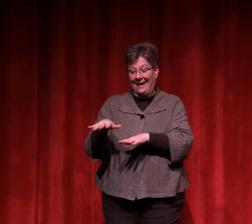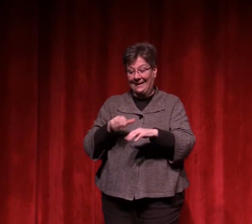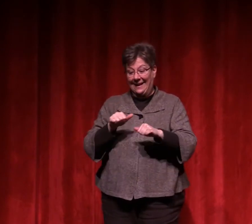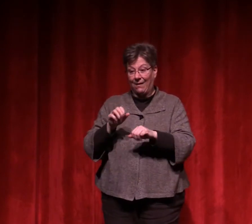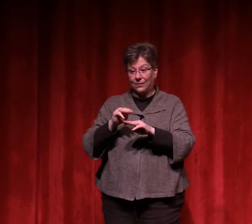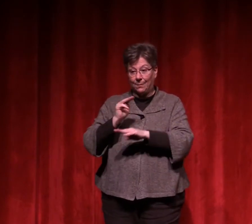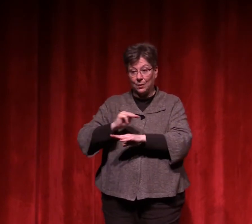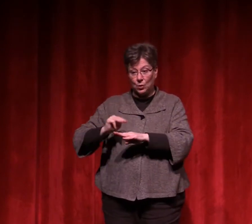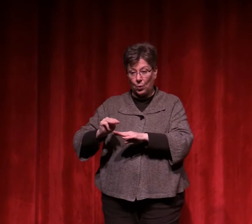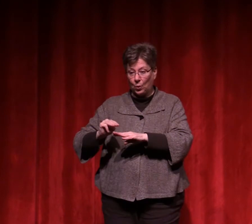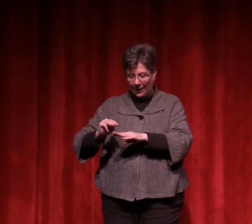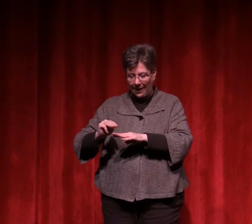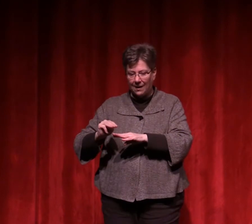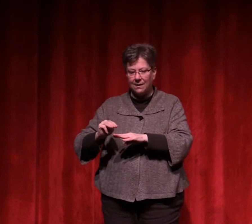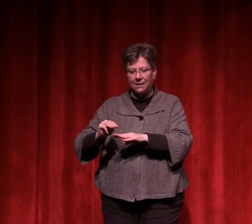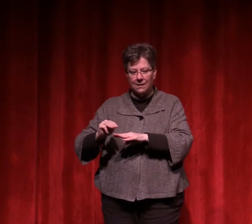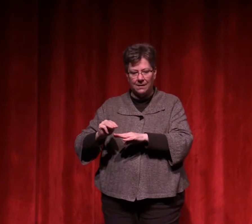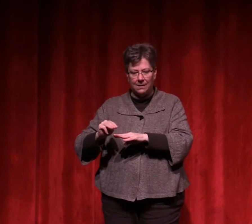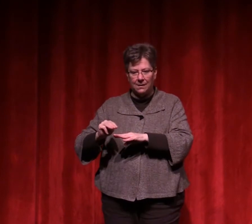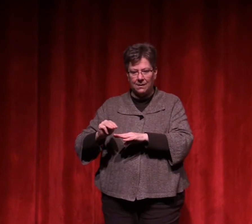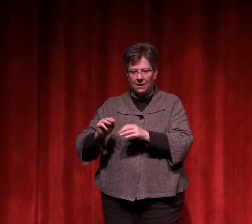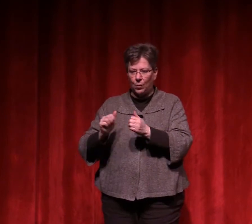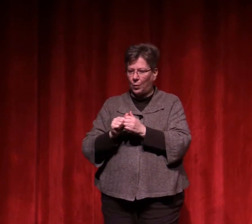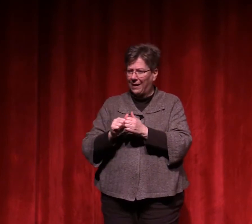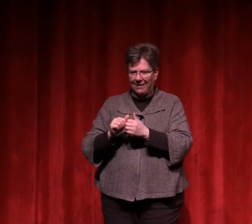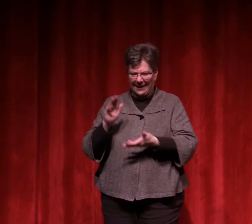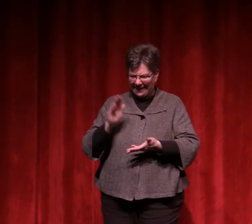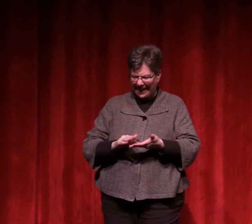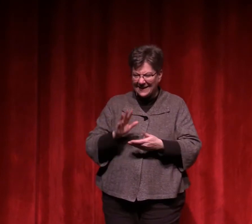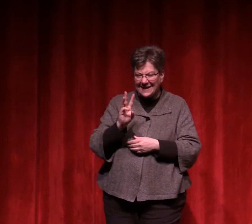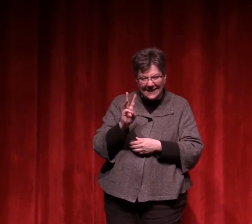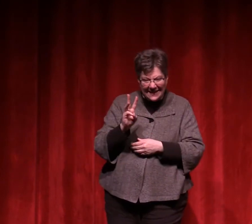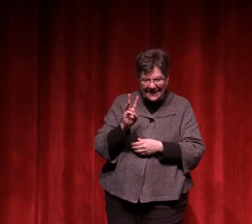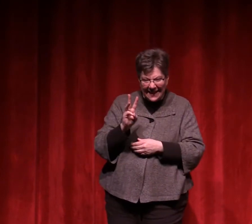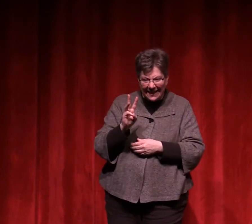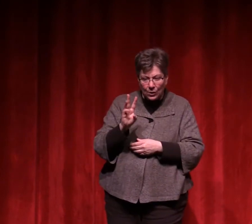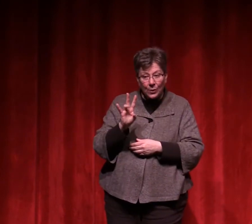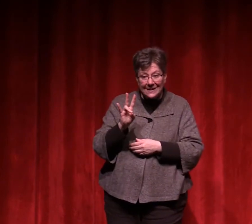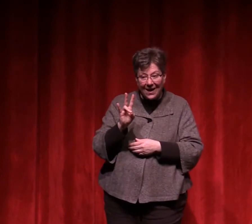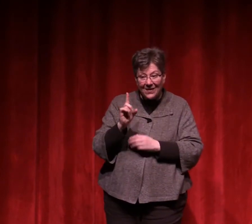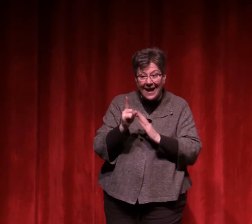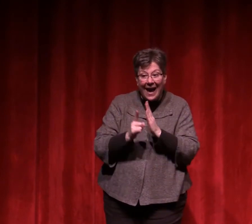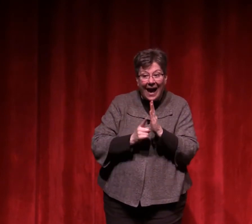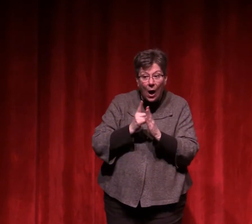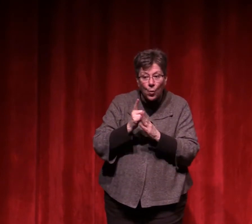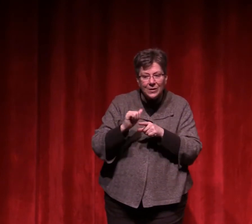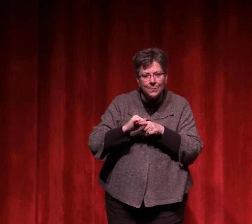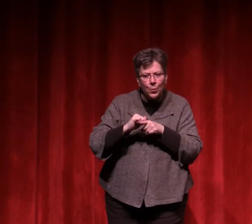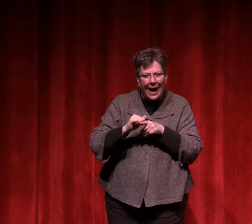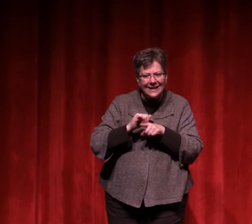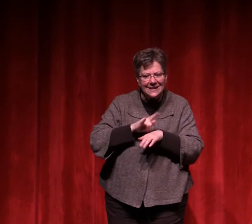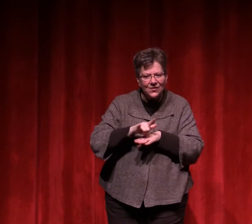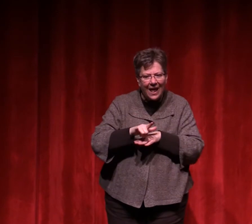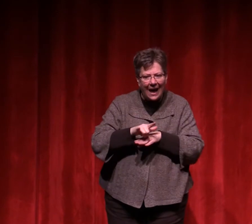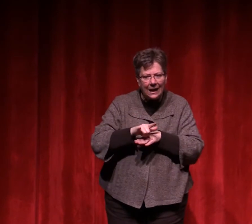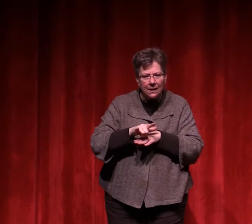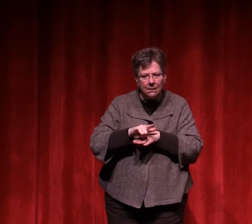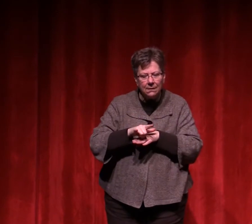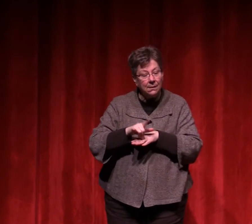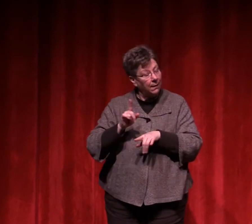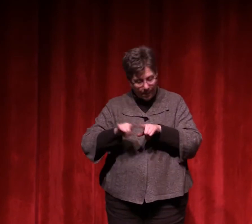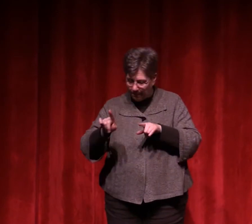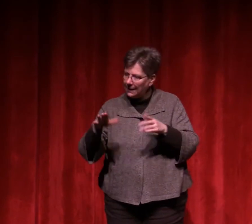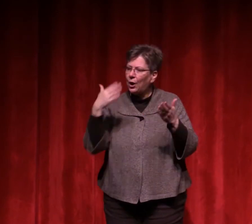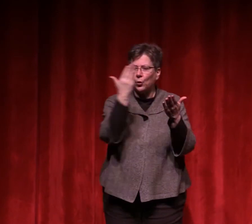with less than 6 or 7 flight hours. And it made it to the East Coast without incident, and it took the